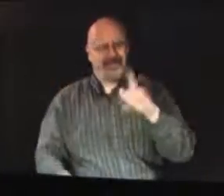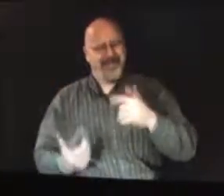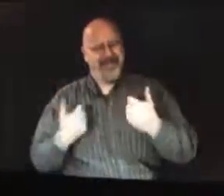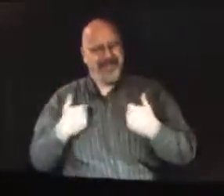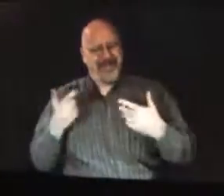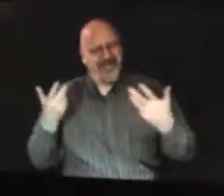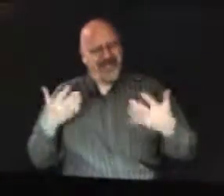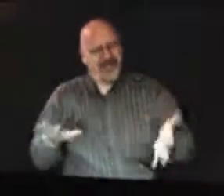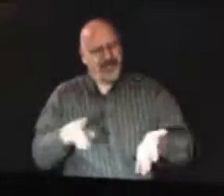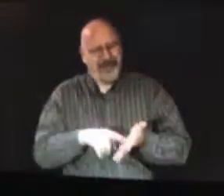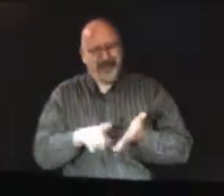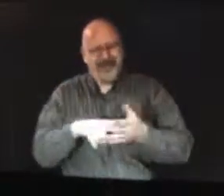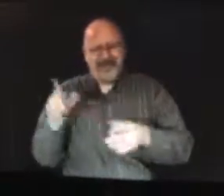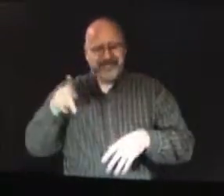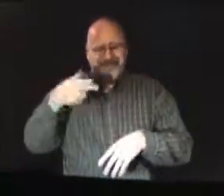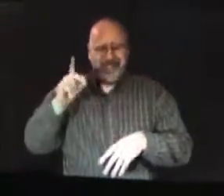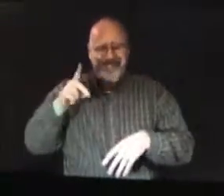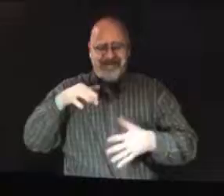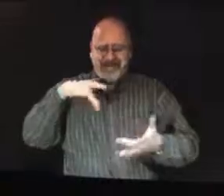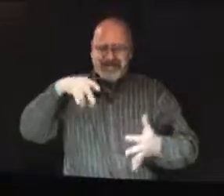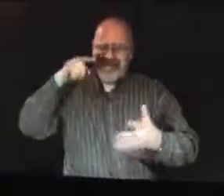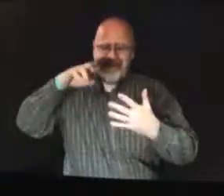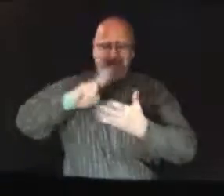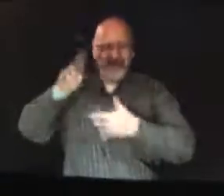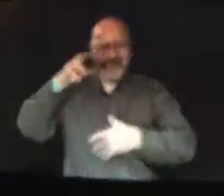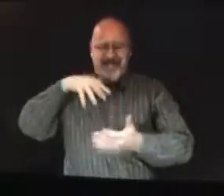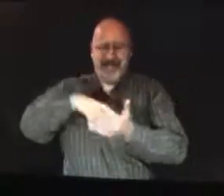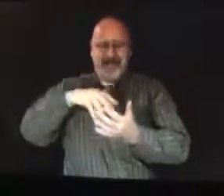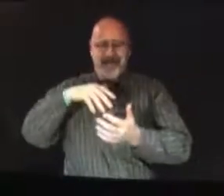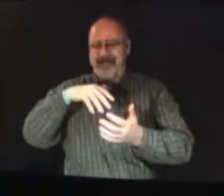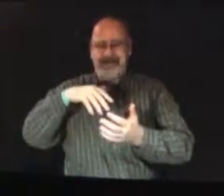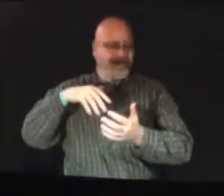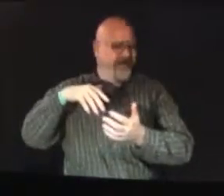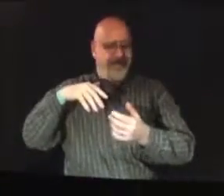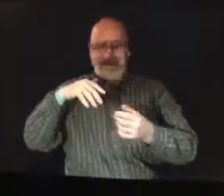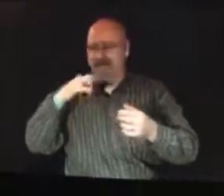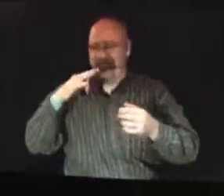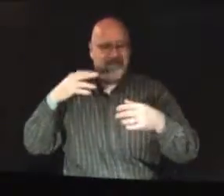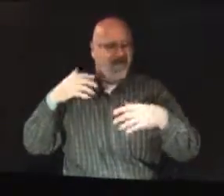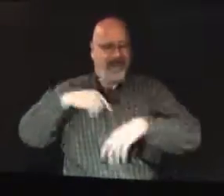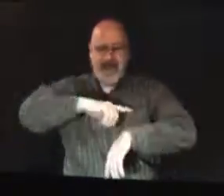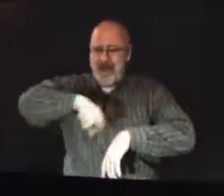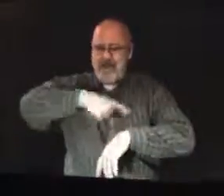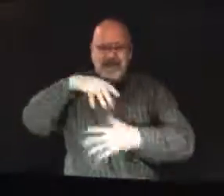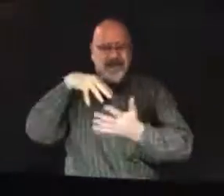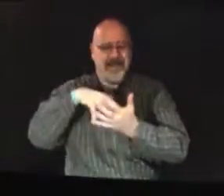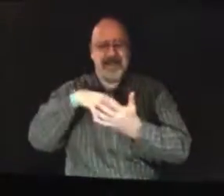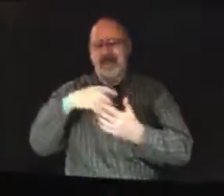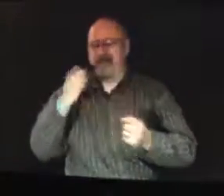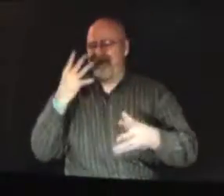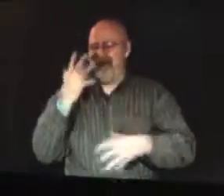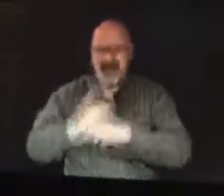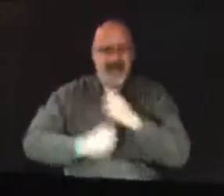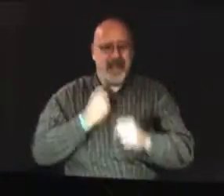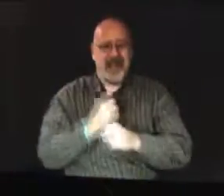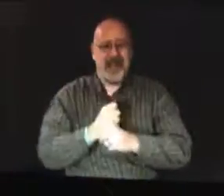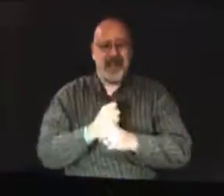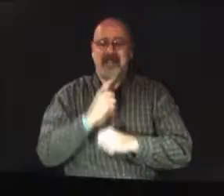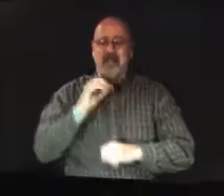and the complexity of it and how important it is to the deaf community. There's a lot of people who study hours and hours